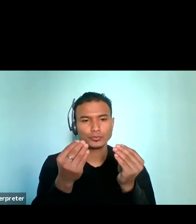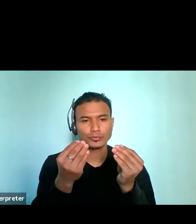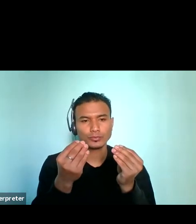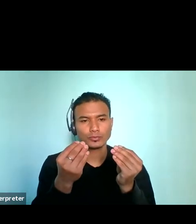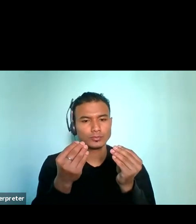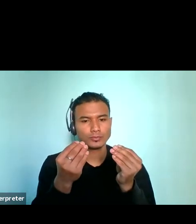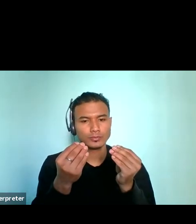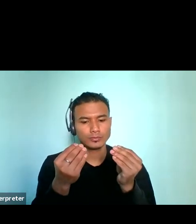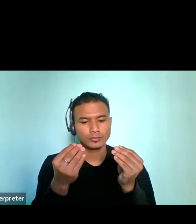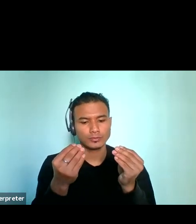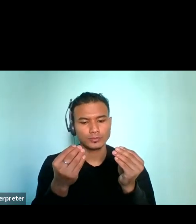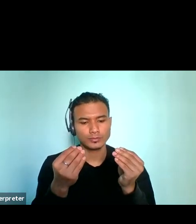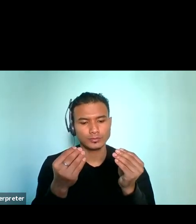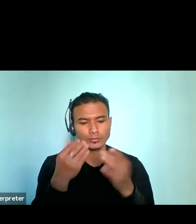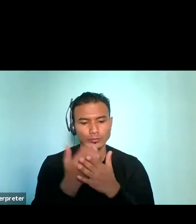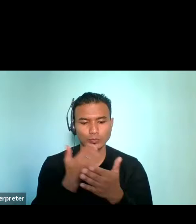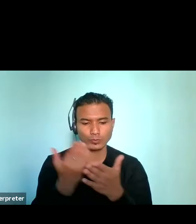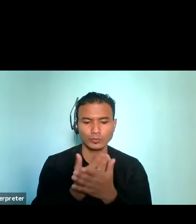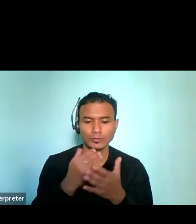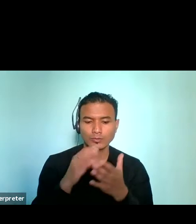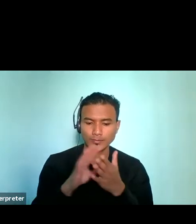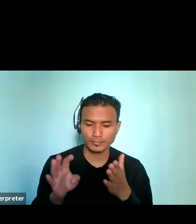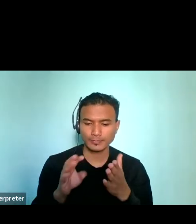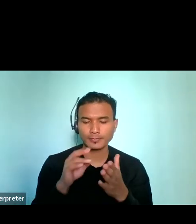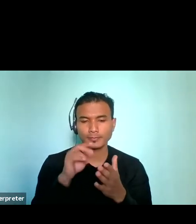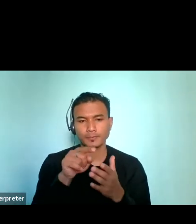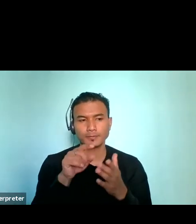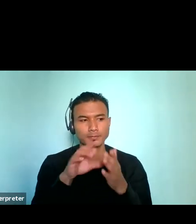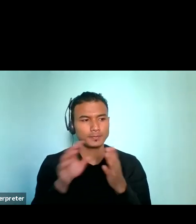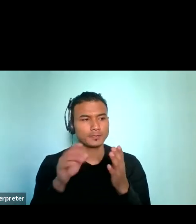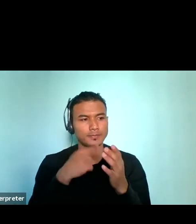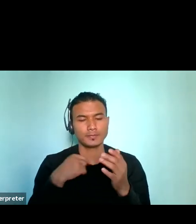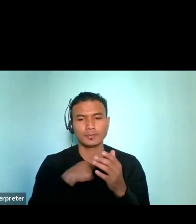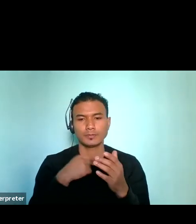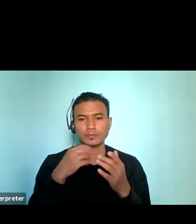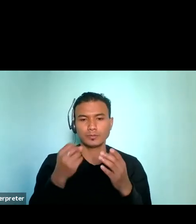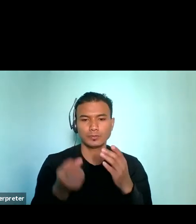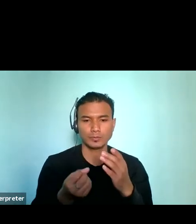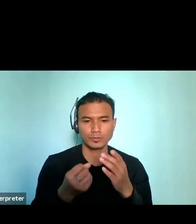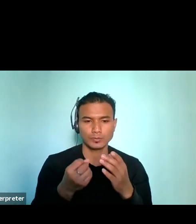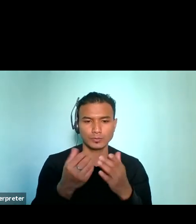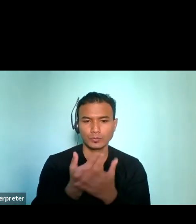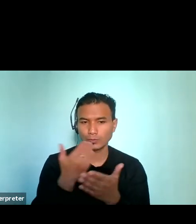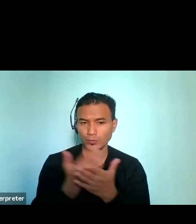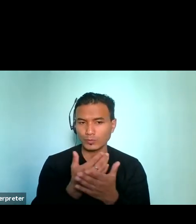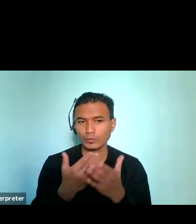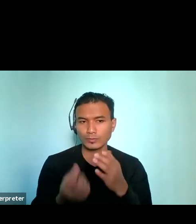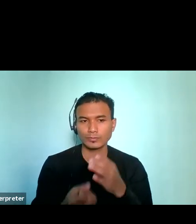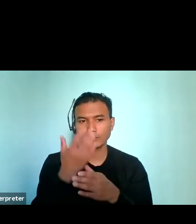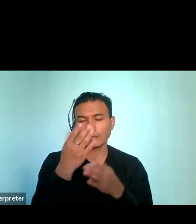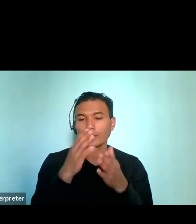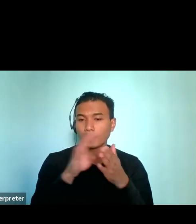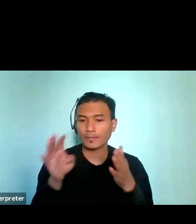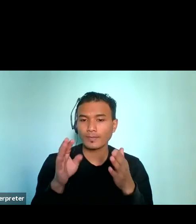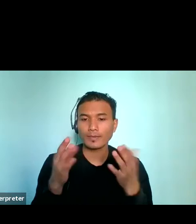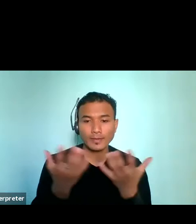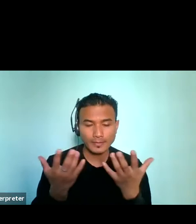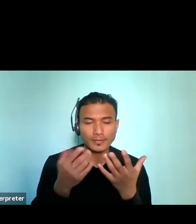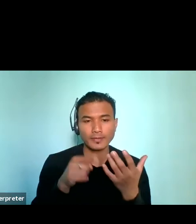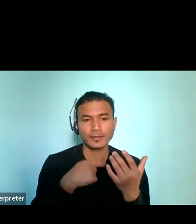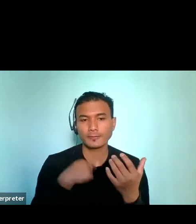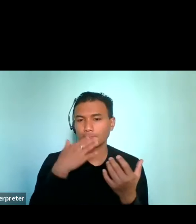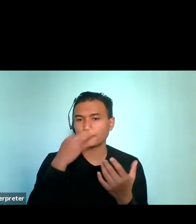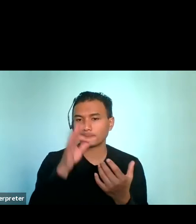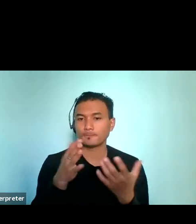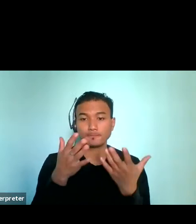from the youth organ network that Kapeng Foundation has formed, which is Bangladesh Indigenous Youth Network. We have decided